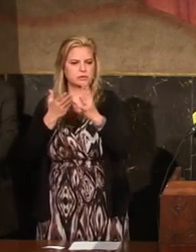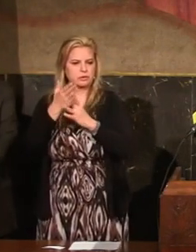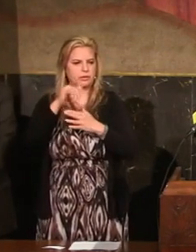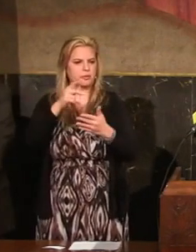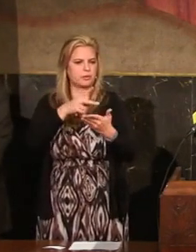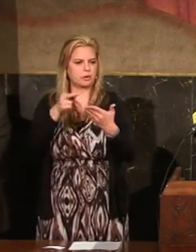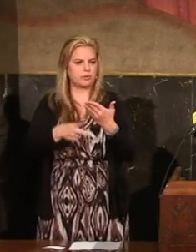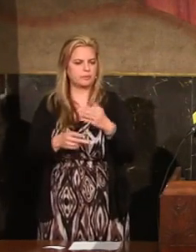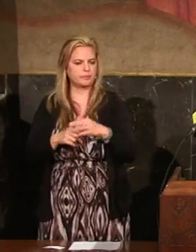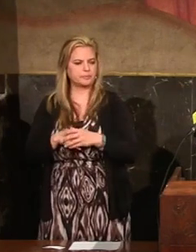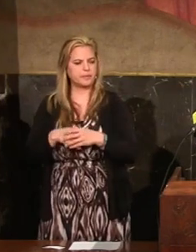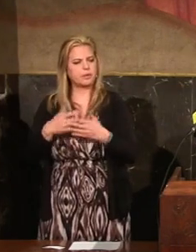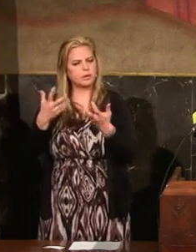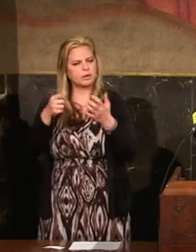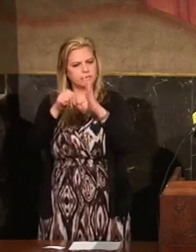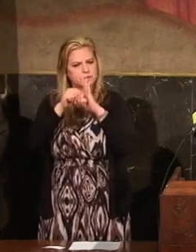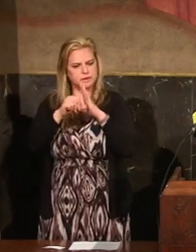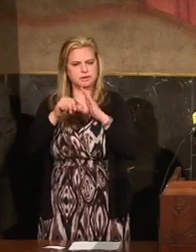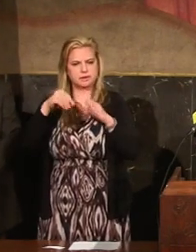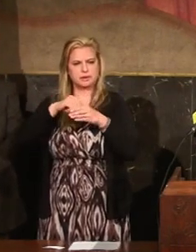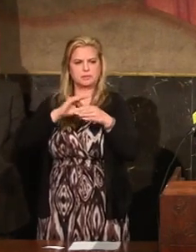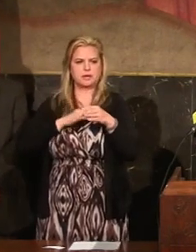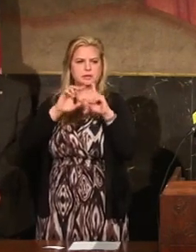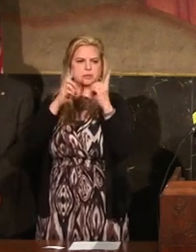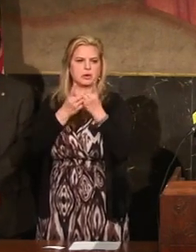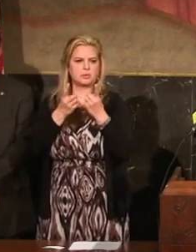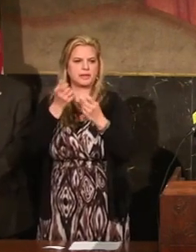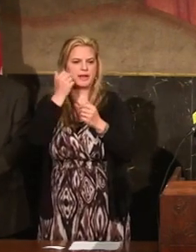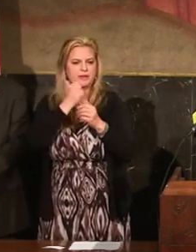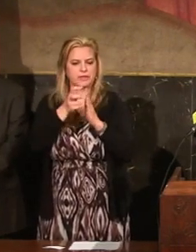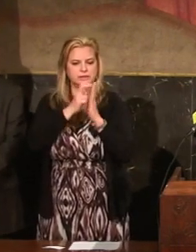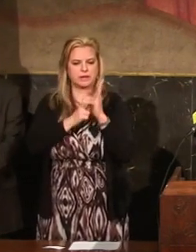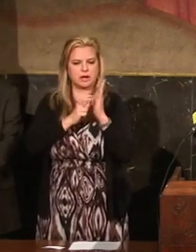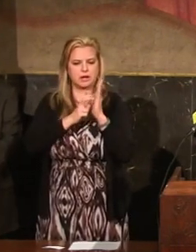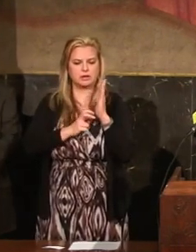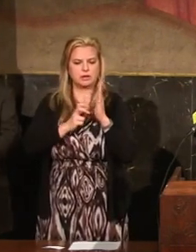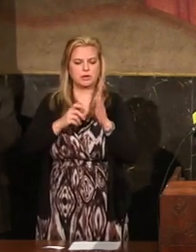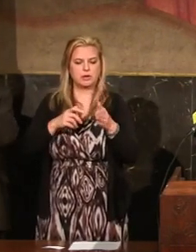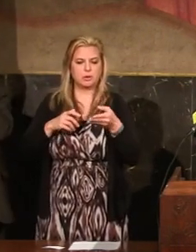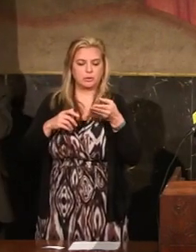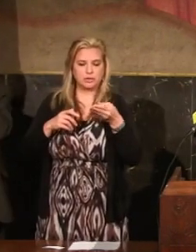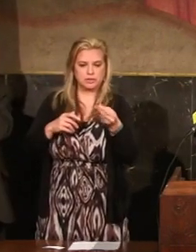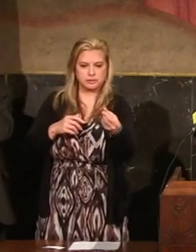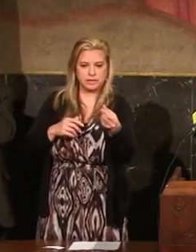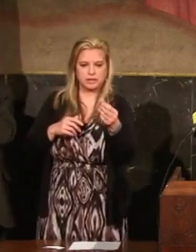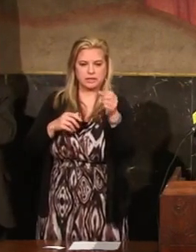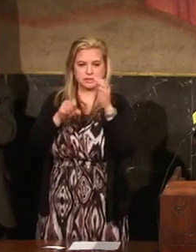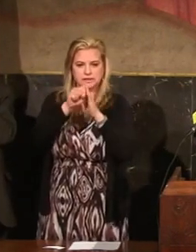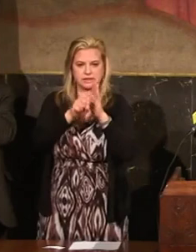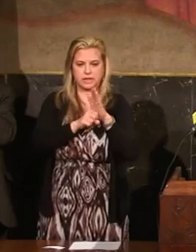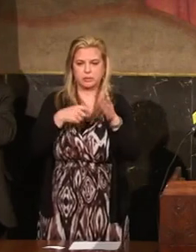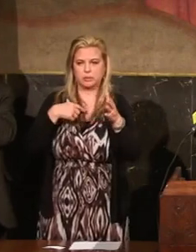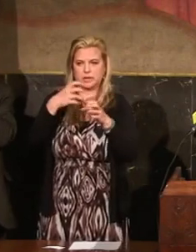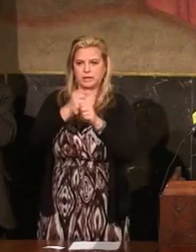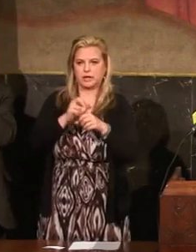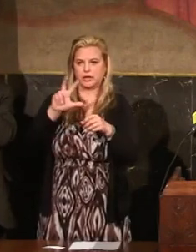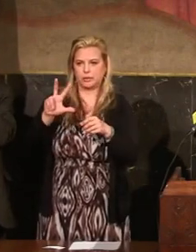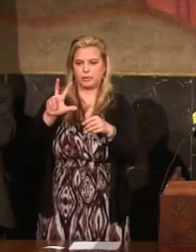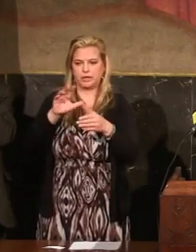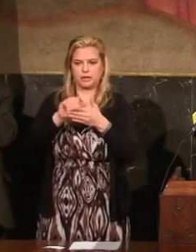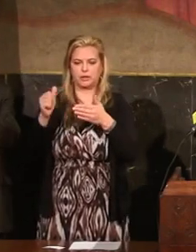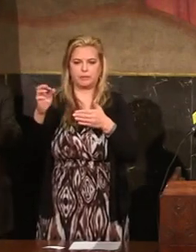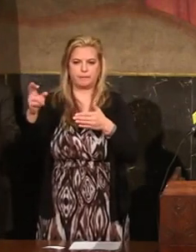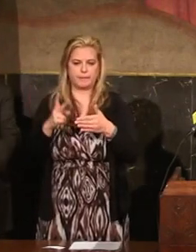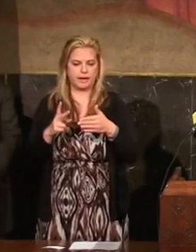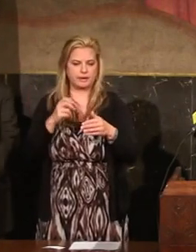program. And just to stress that in my department, every dollar we spend of state general fund, we get $3 back. So every dollar you cut